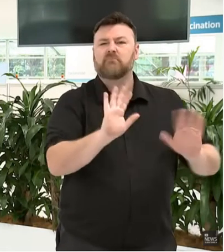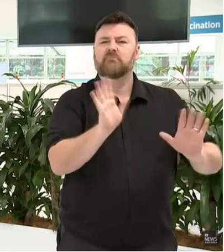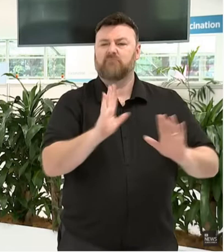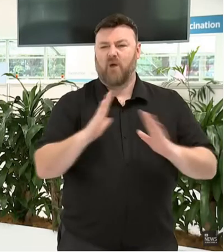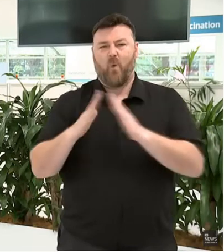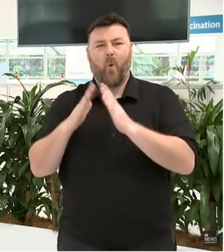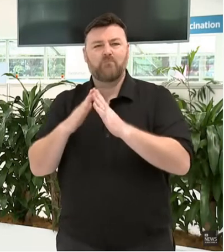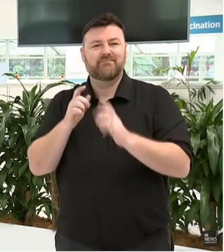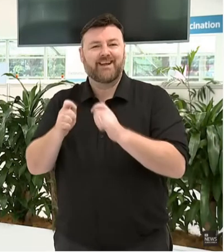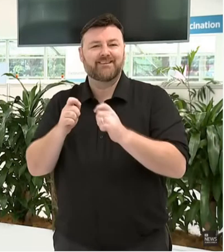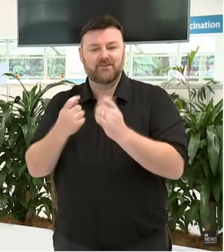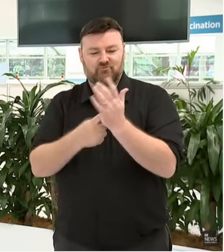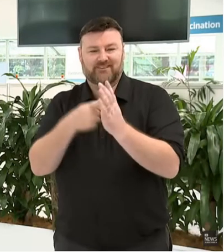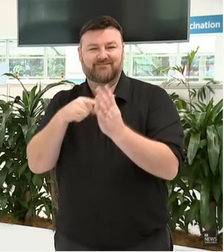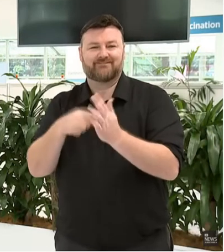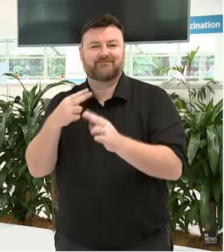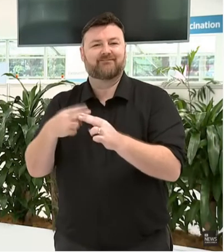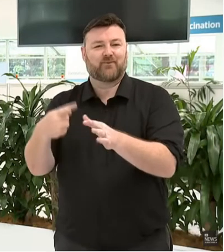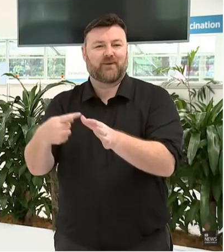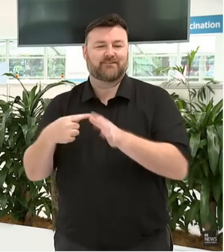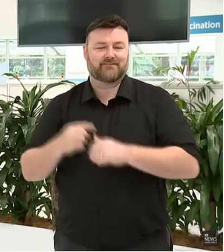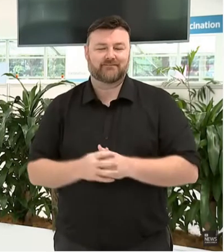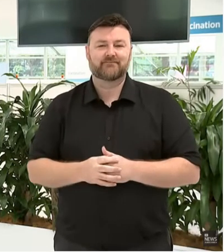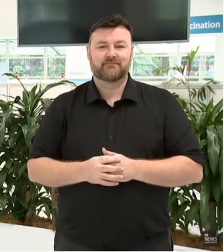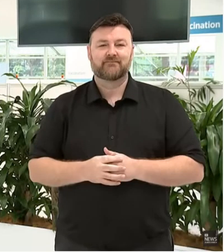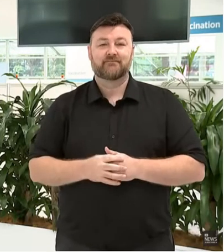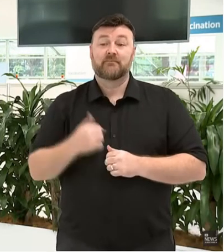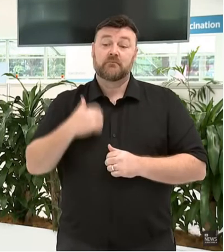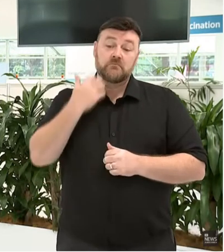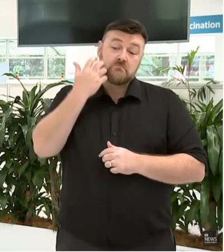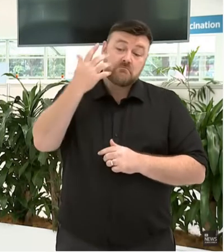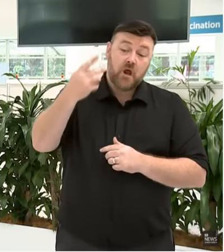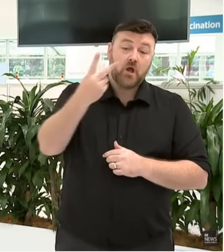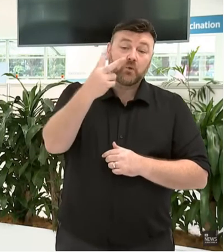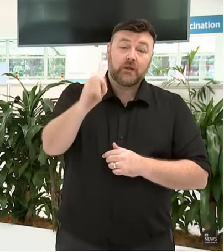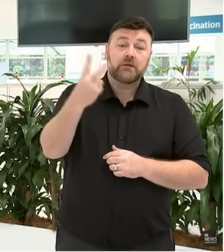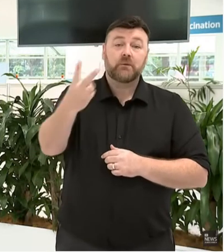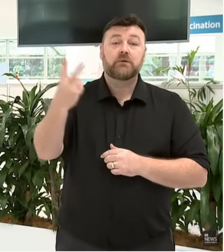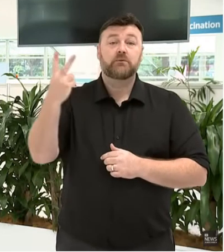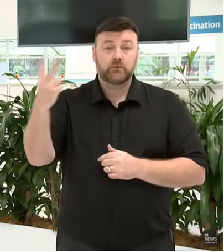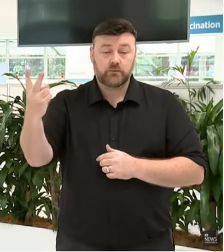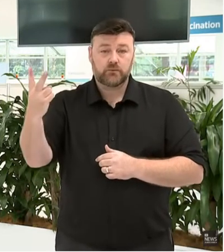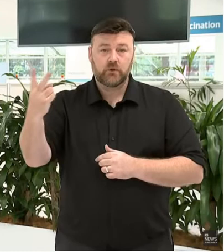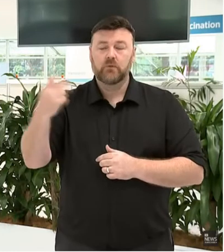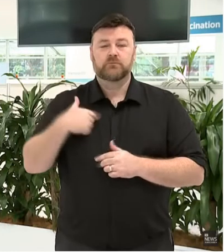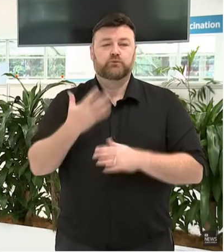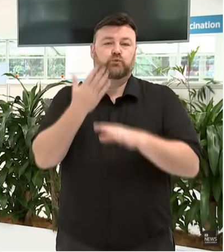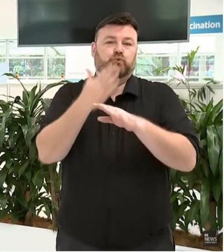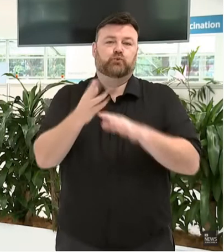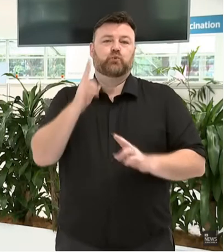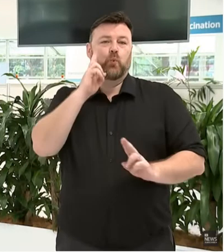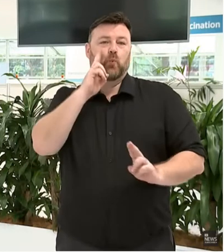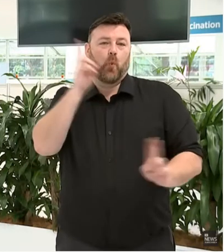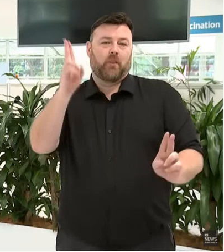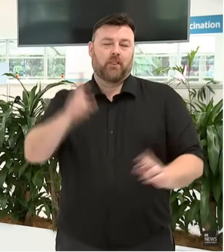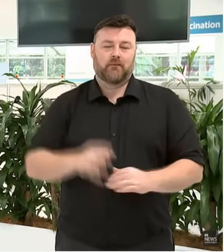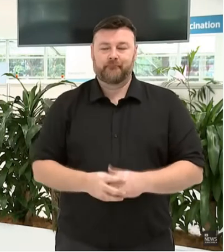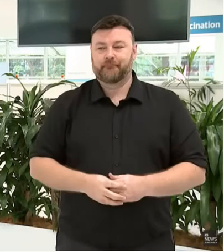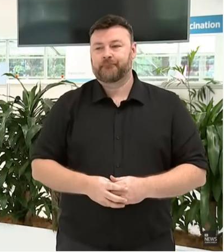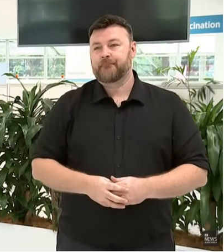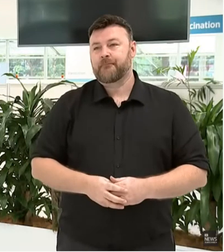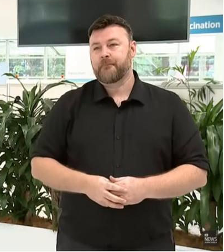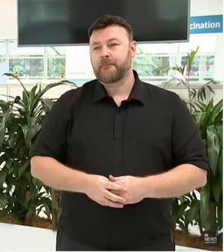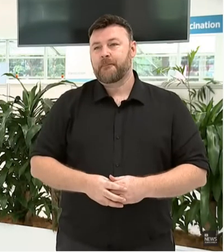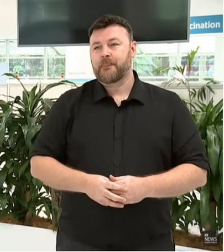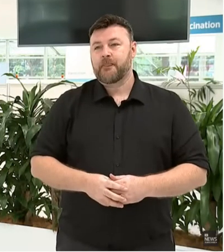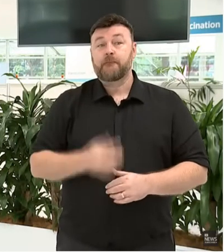home. And as we move through 2022, we believe this will become the new norm. So the Investment Minister, the Health Minister and